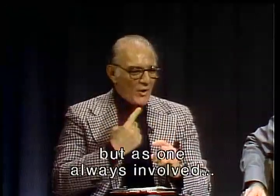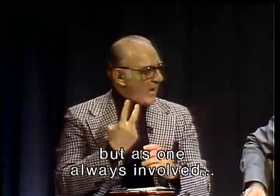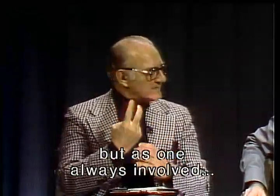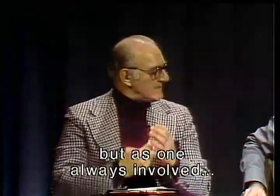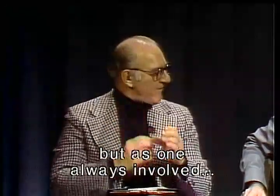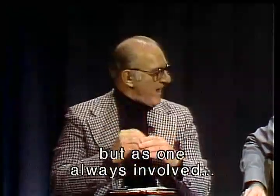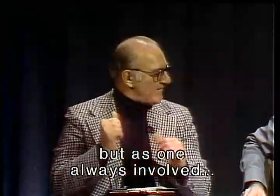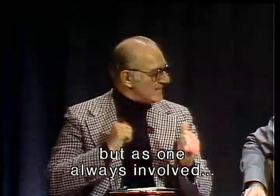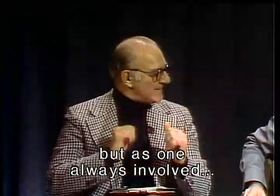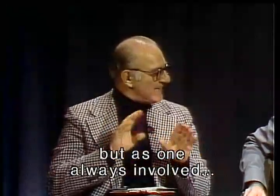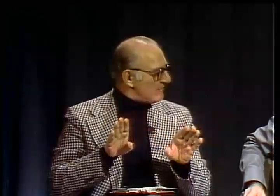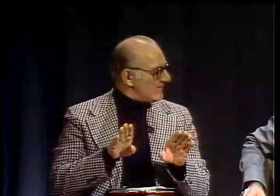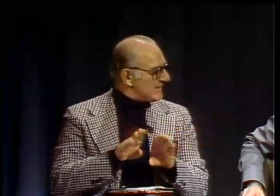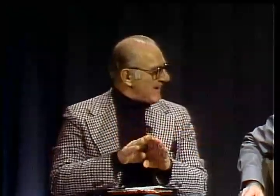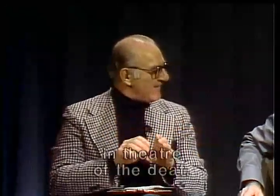always involved in theater of the deaf.